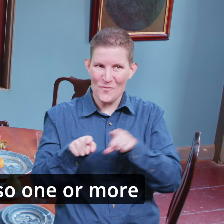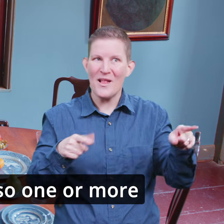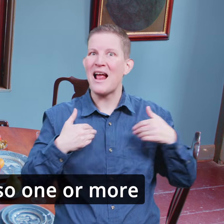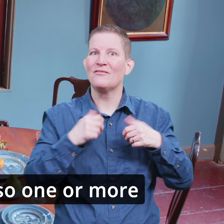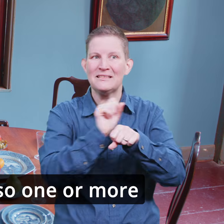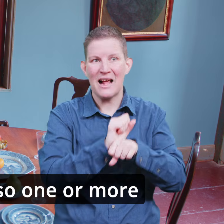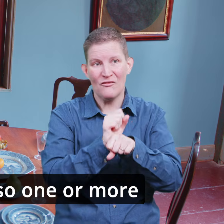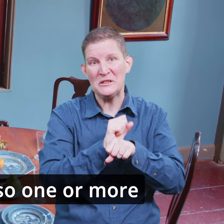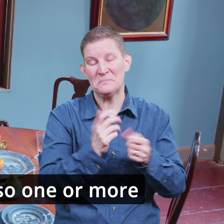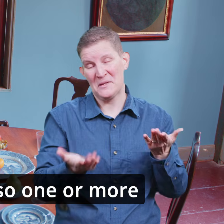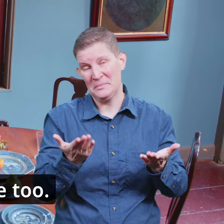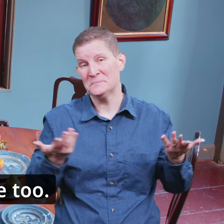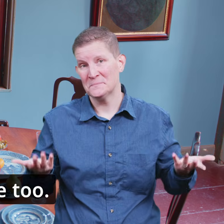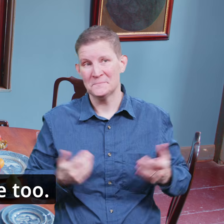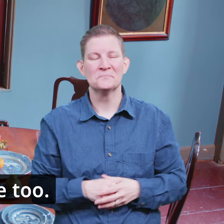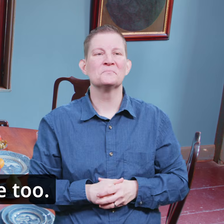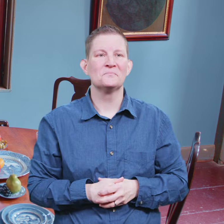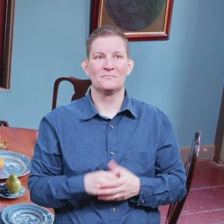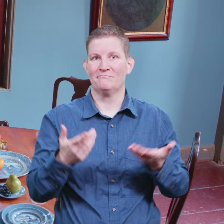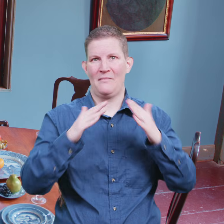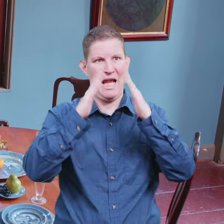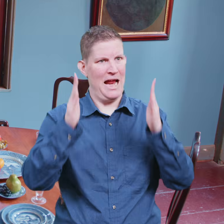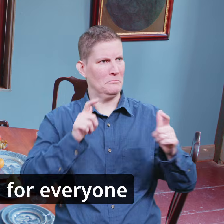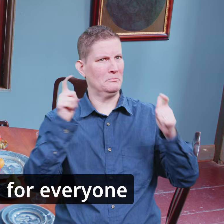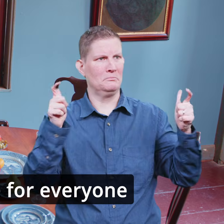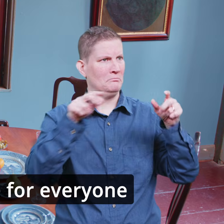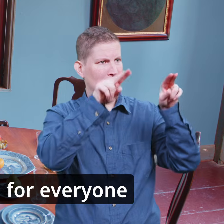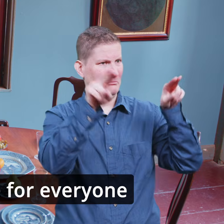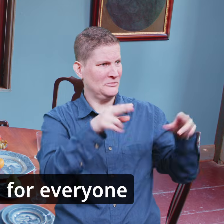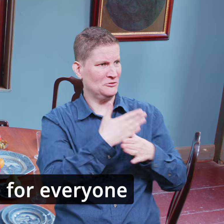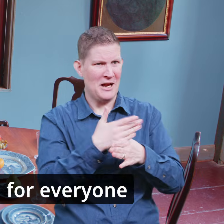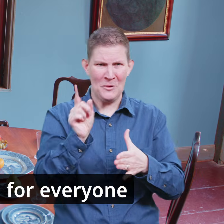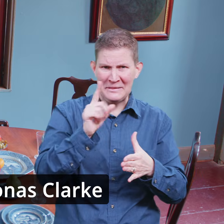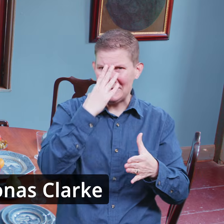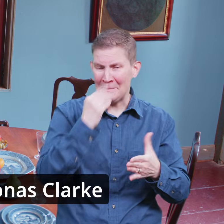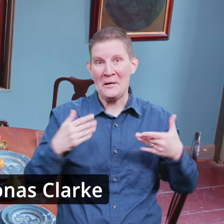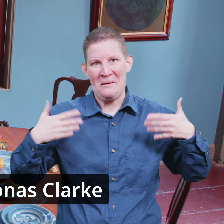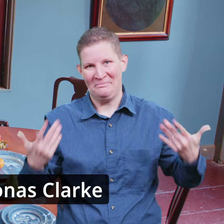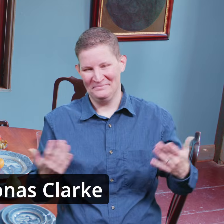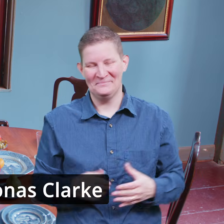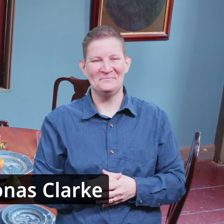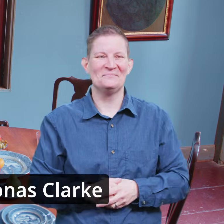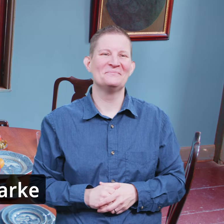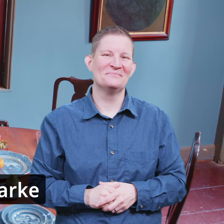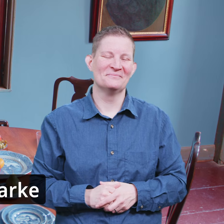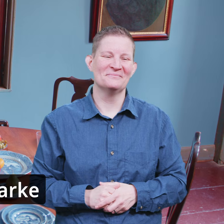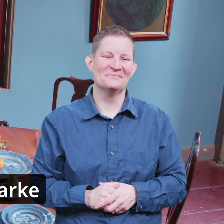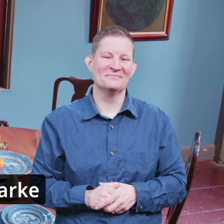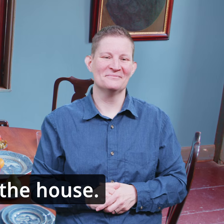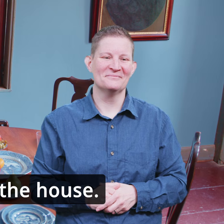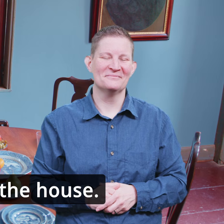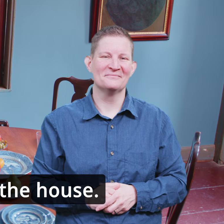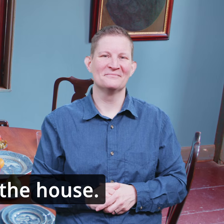had several slaves, so one or more might have come too. Somehow, there is space for everyone along with Lucy and Jonas Clark and the